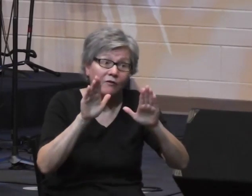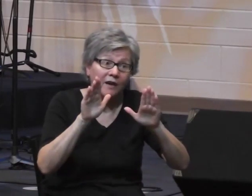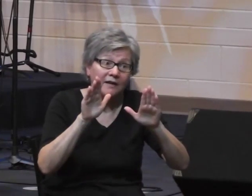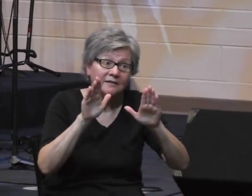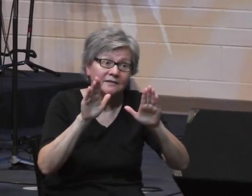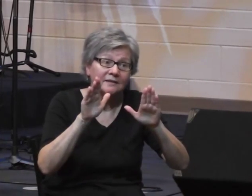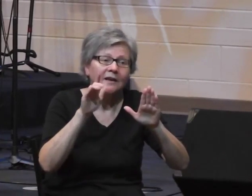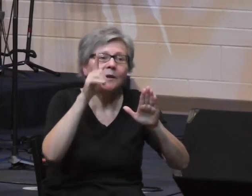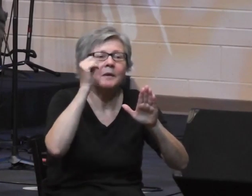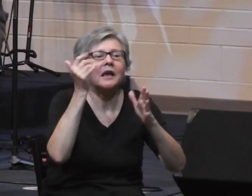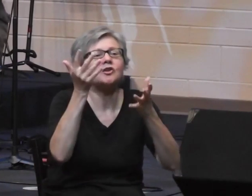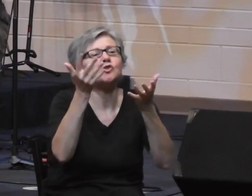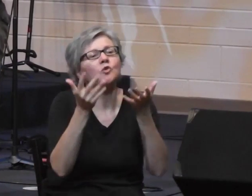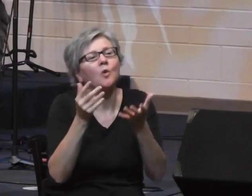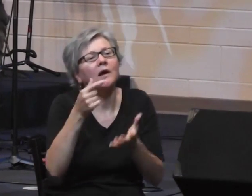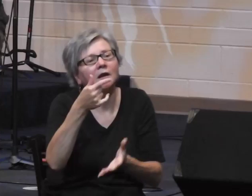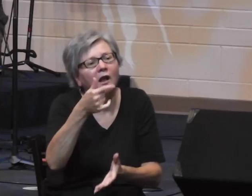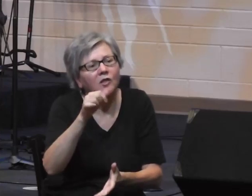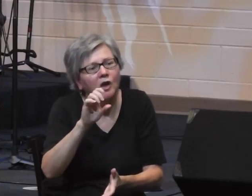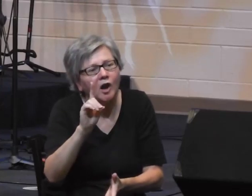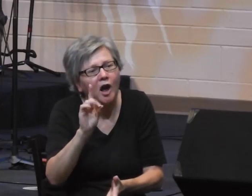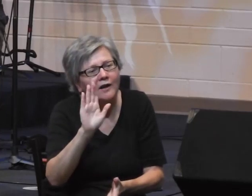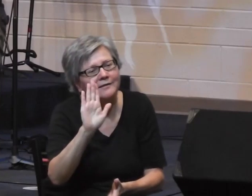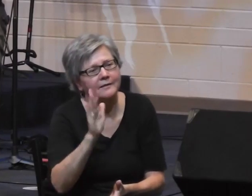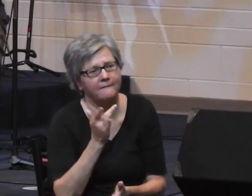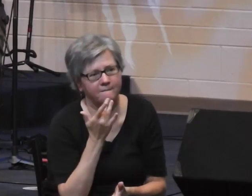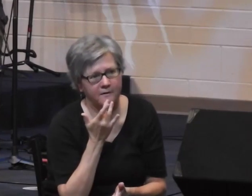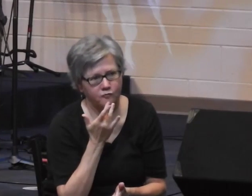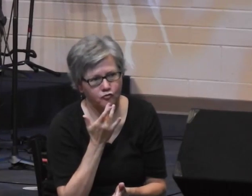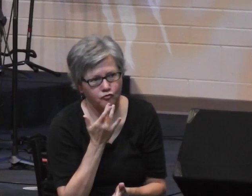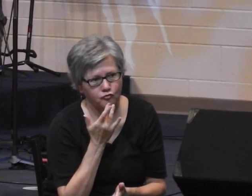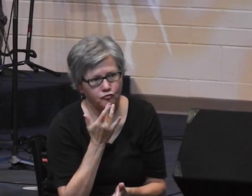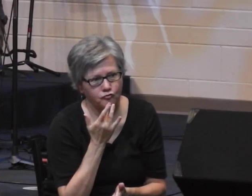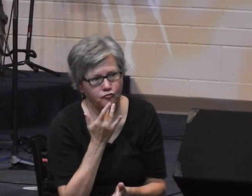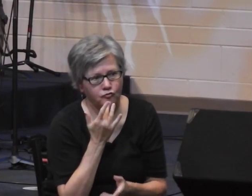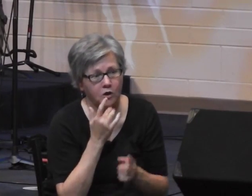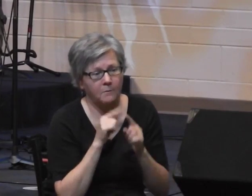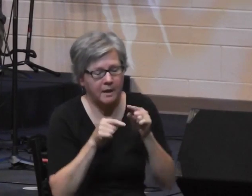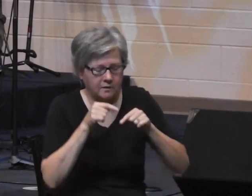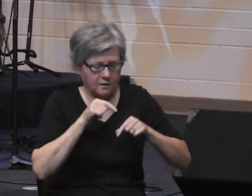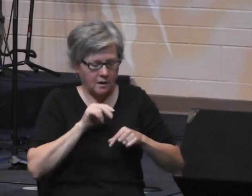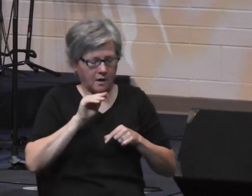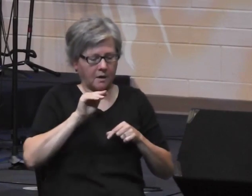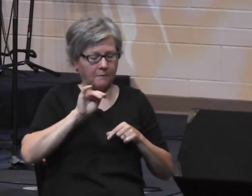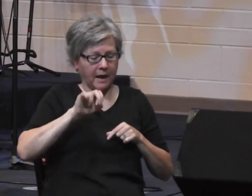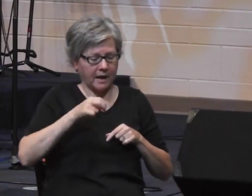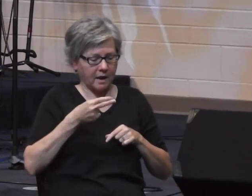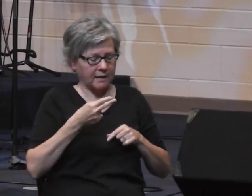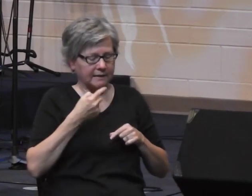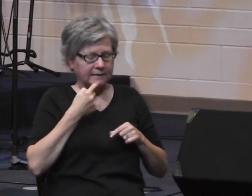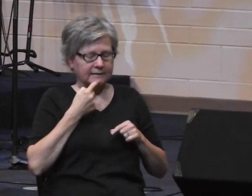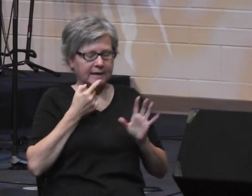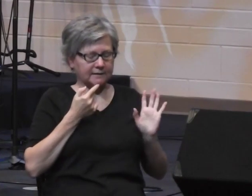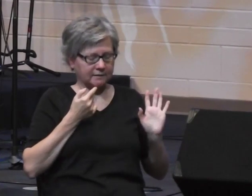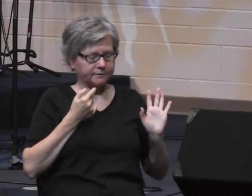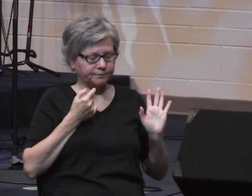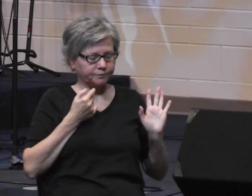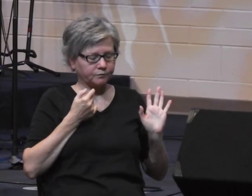to win the favor of the gods in your life. But what does Micah say in response to